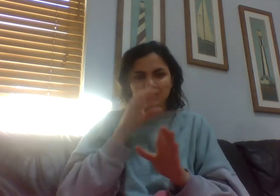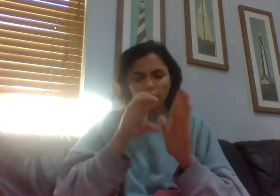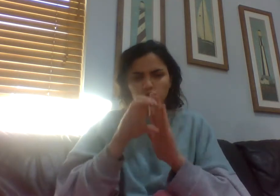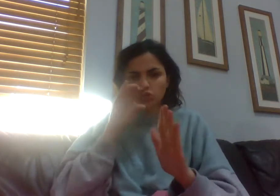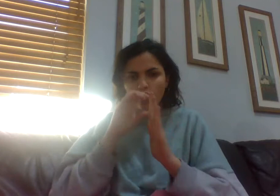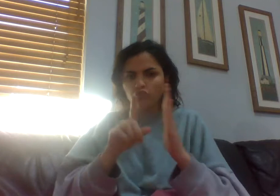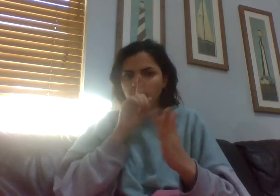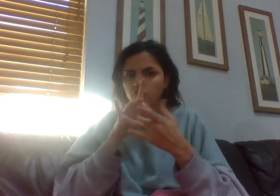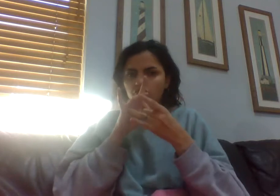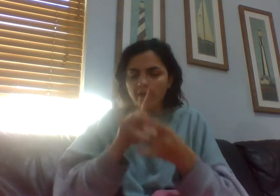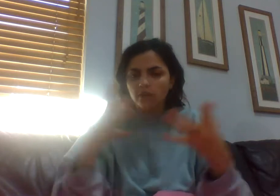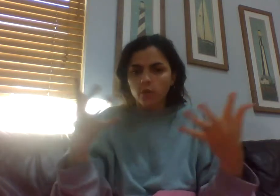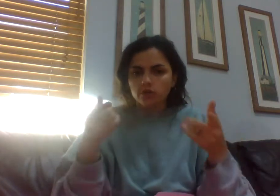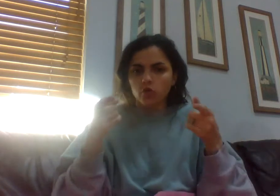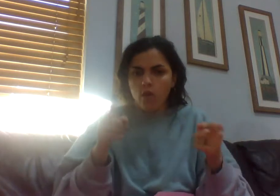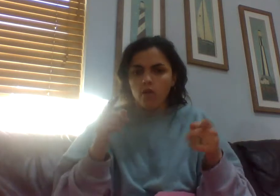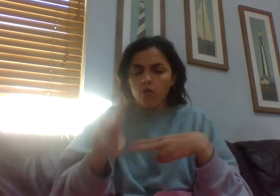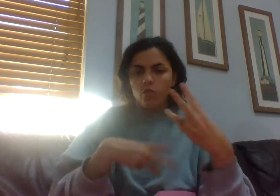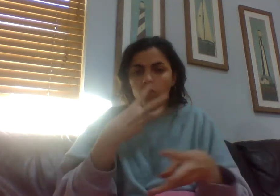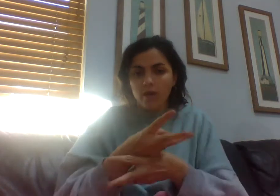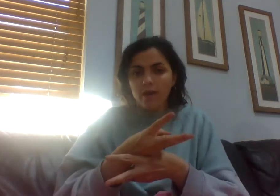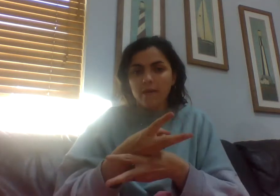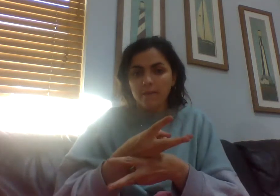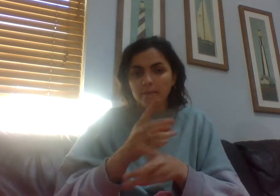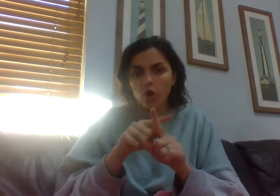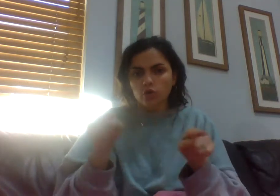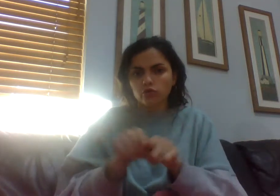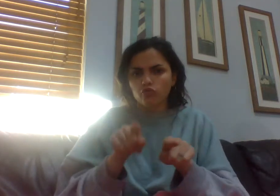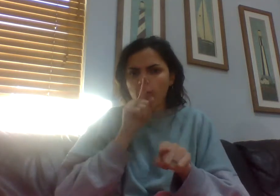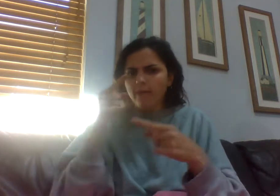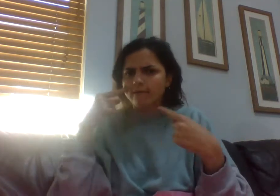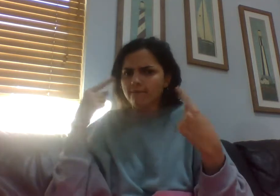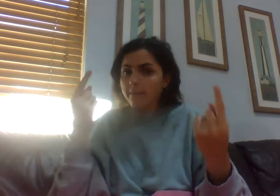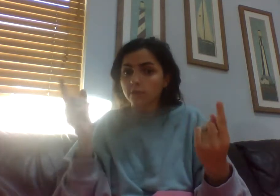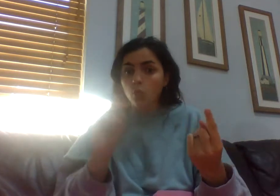African American painter exhibited at MoMA. Then he moves to Washington State eventually and has